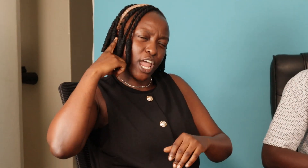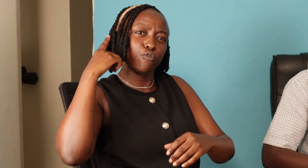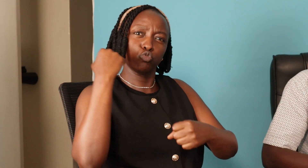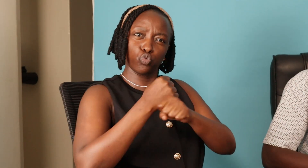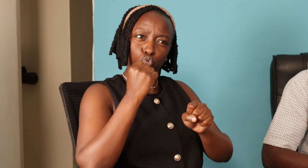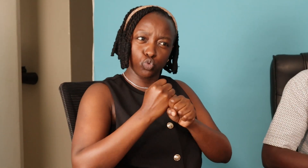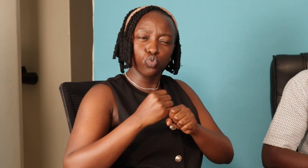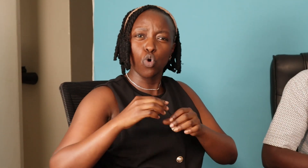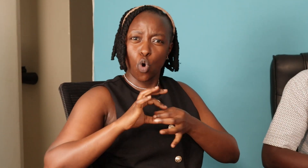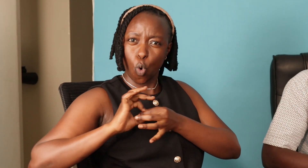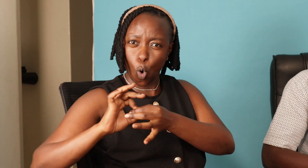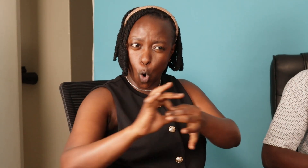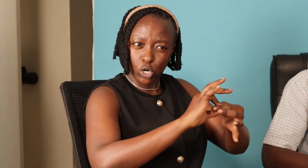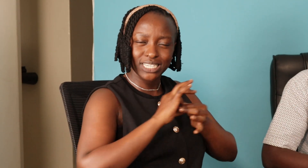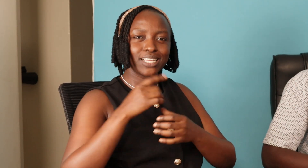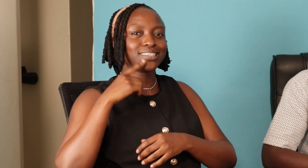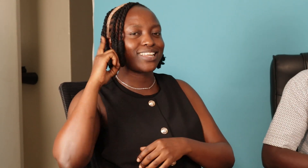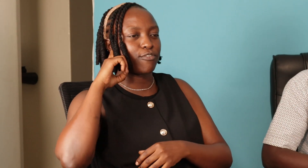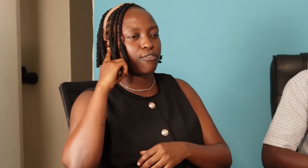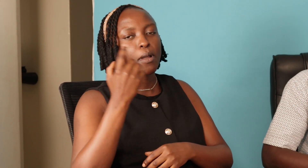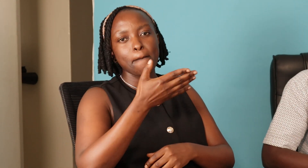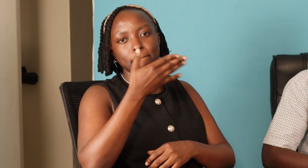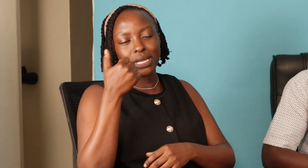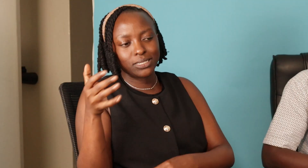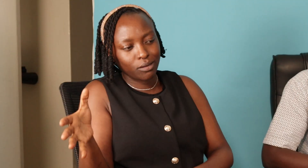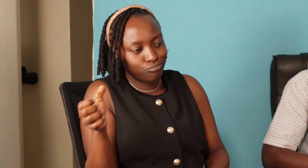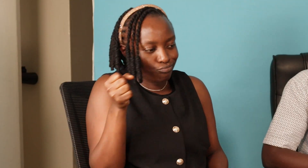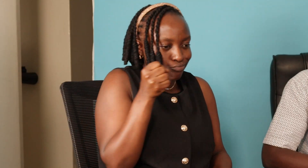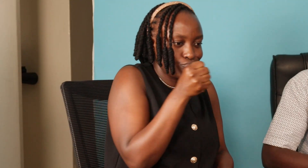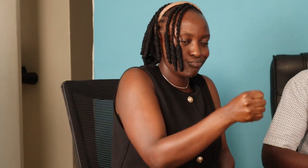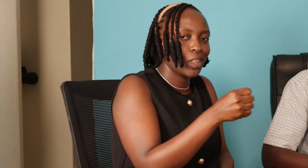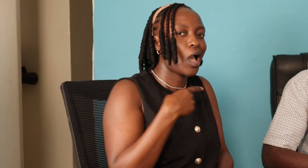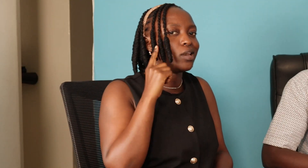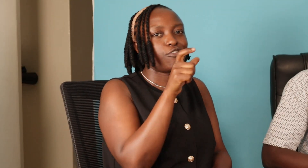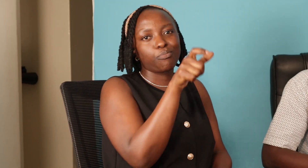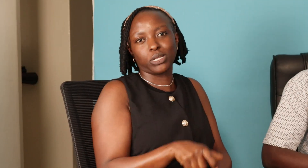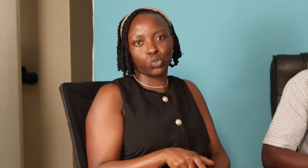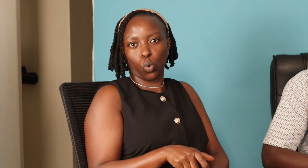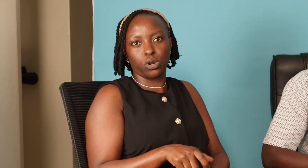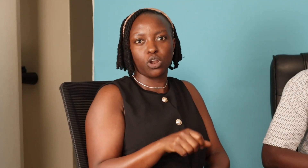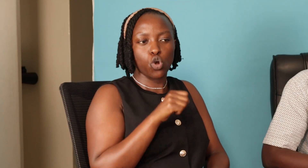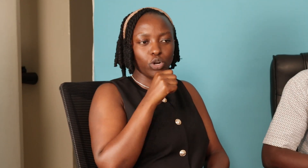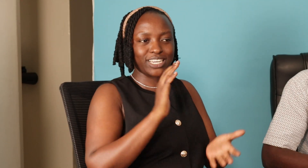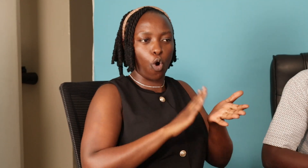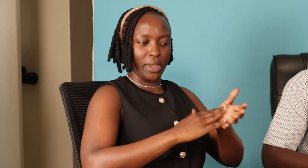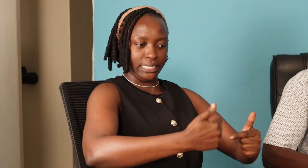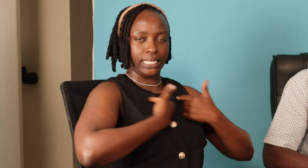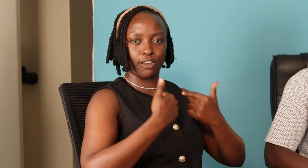But if the program is for coordinating deaf people, Yes, please doing leave it things to that the are deaf. deaf-led, leave it to the